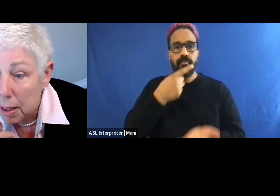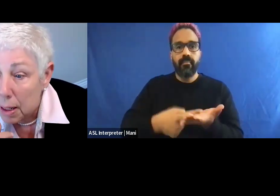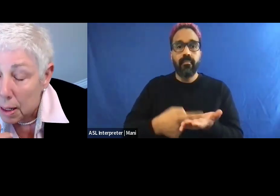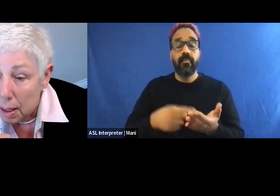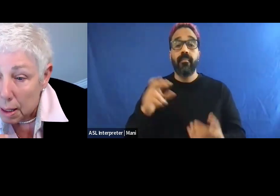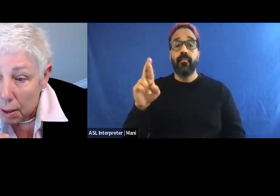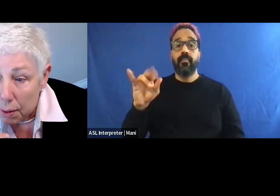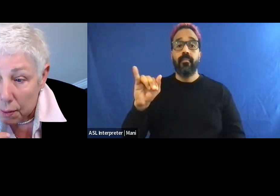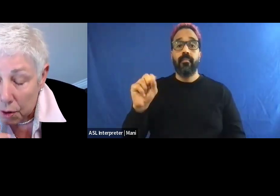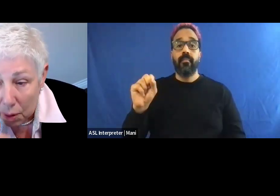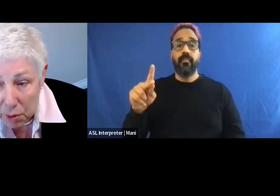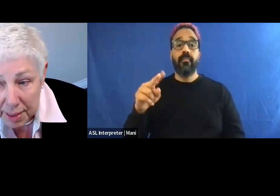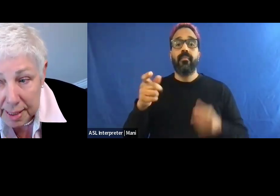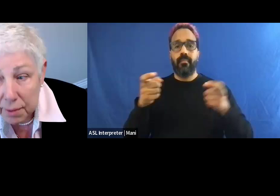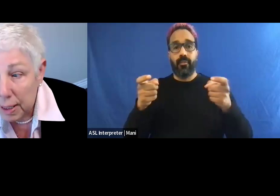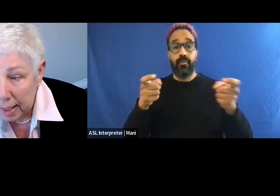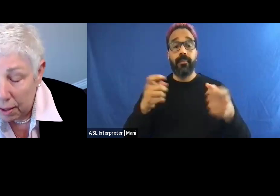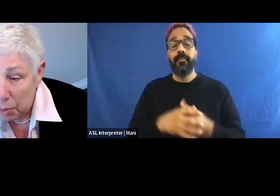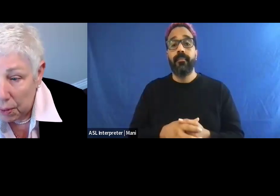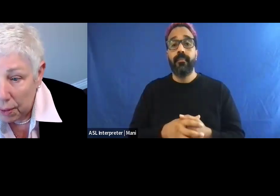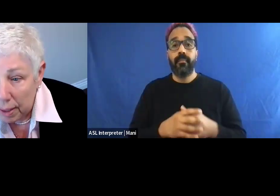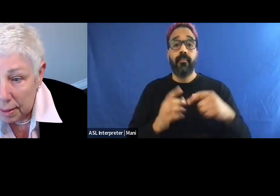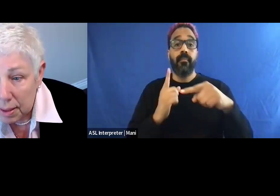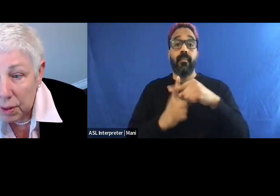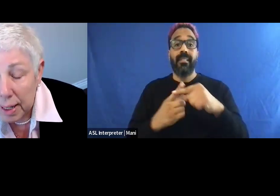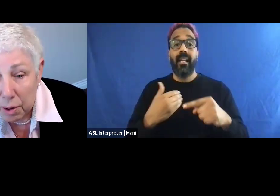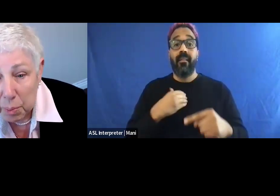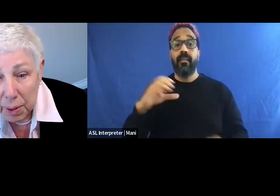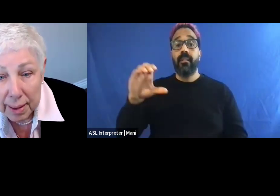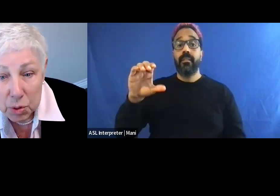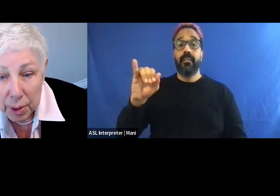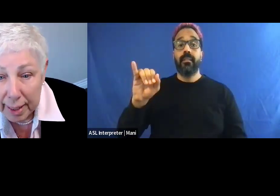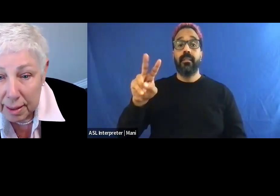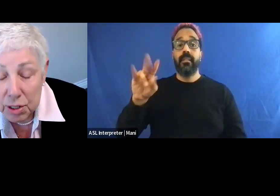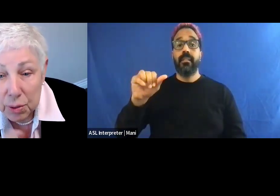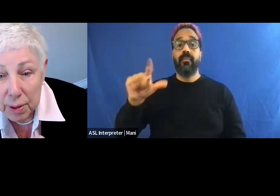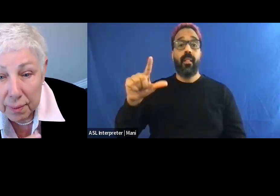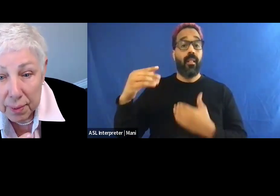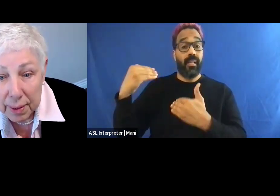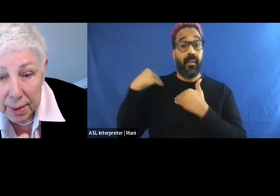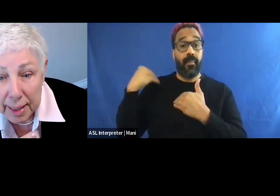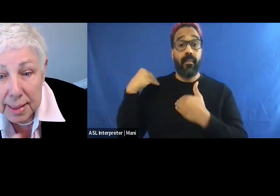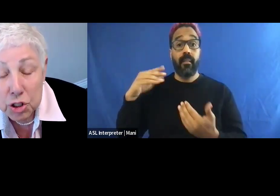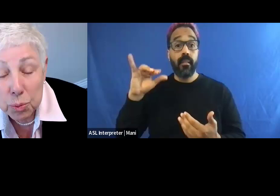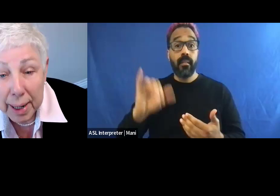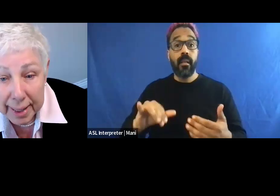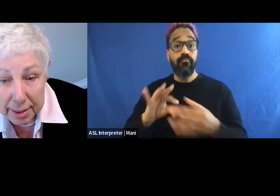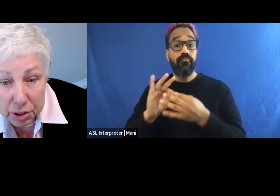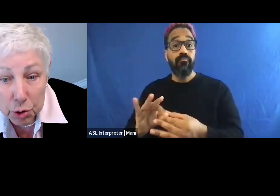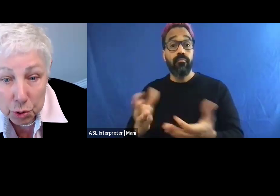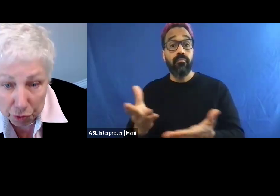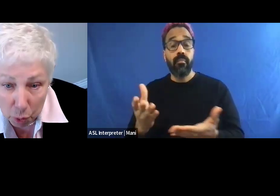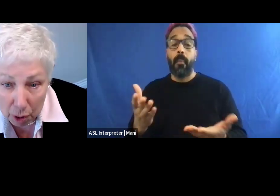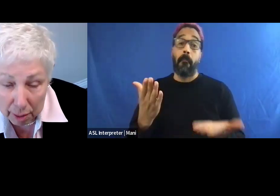management. You also have civil accountability. Now, civil accountability is related to the things that you might